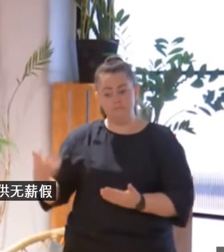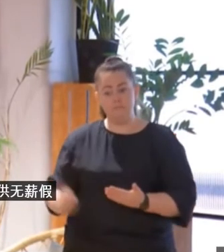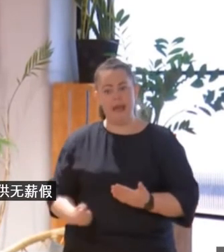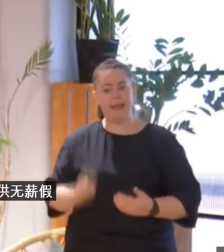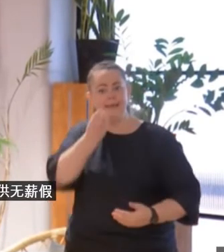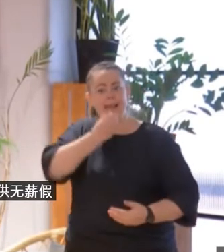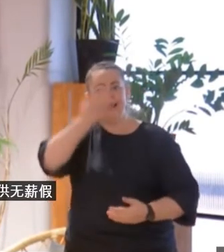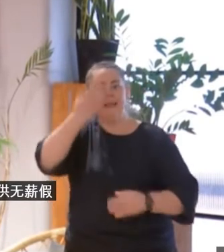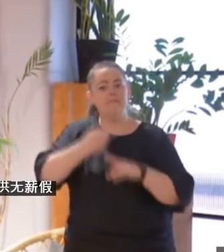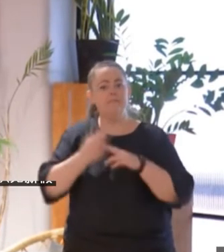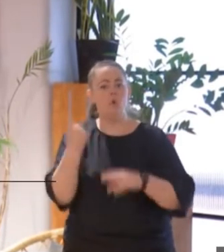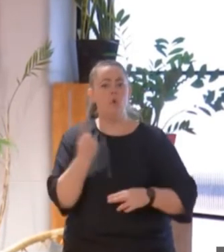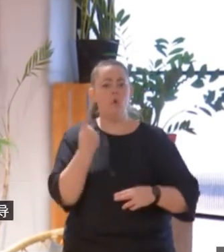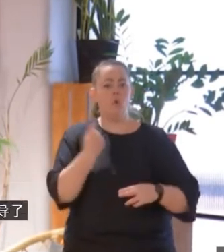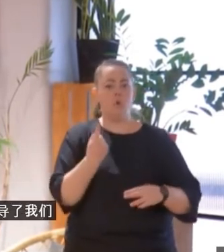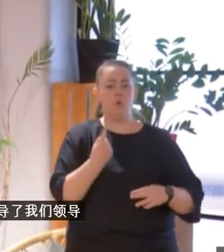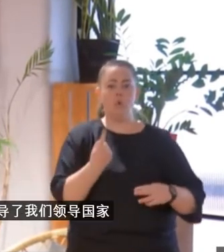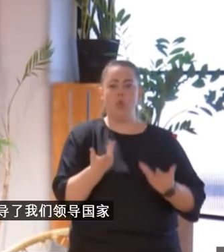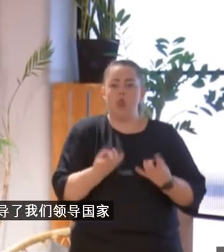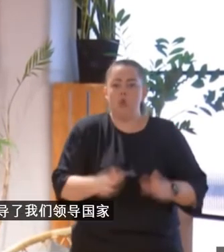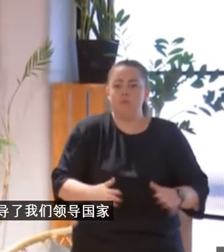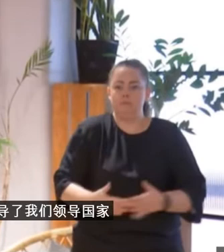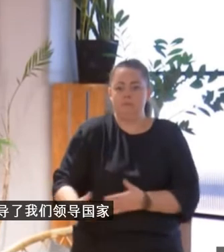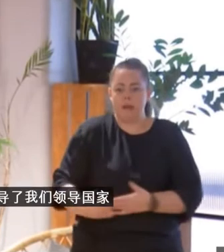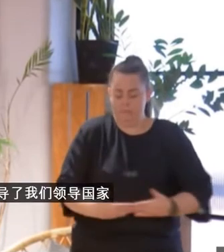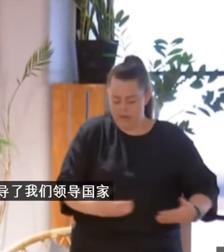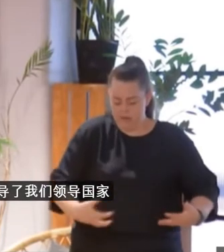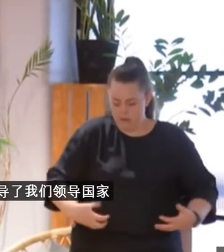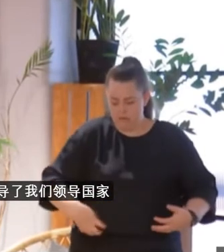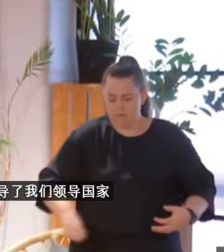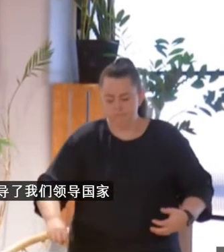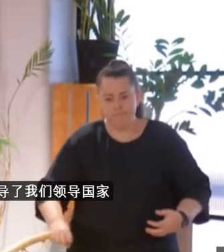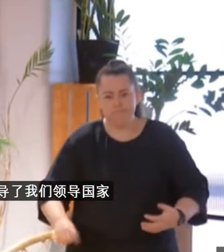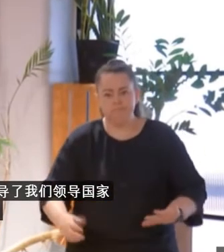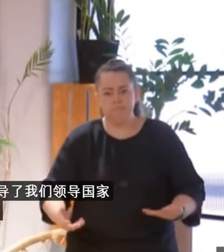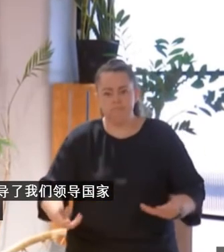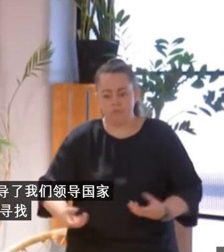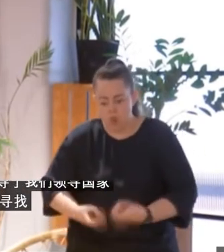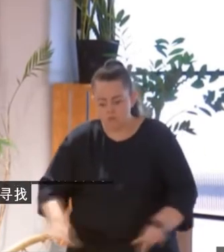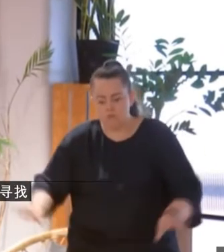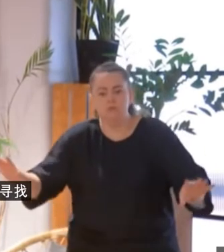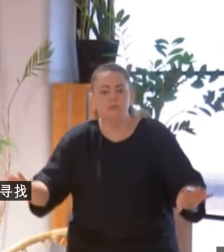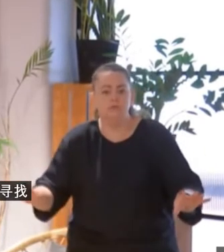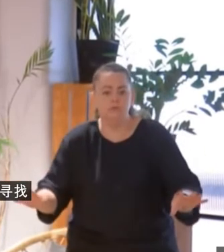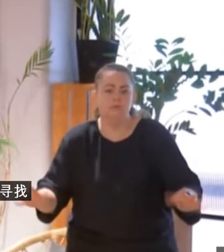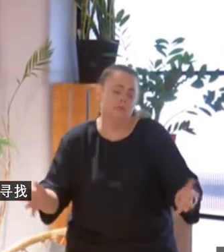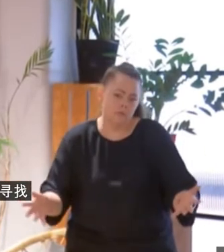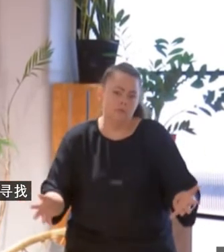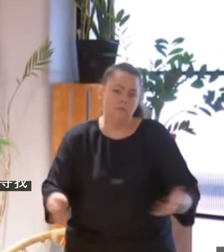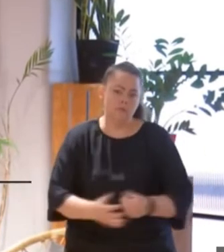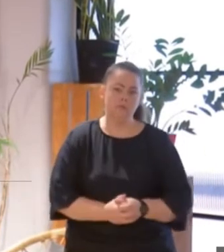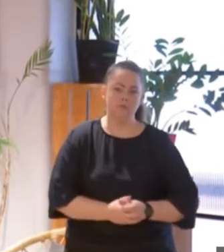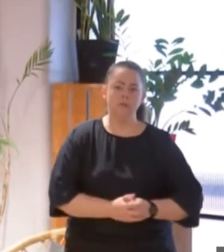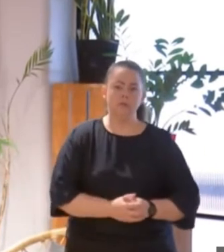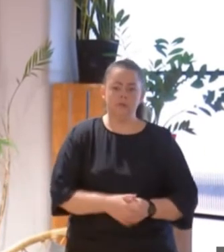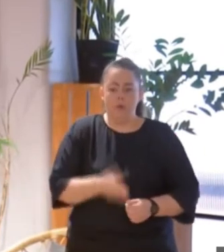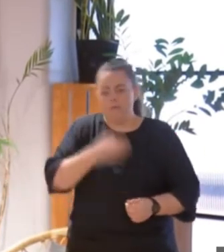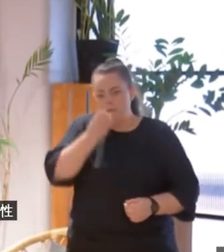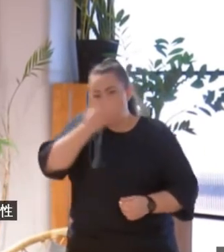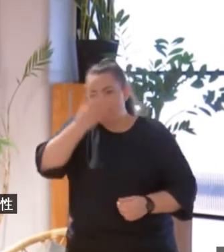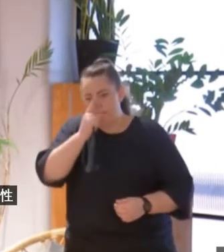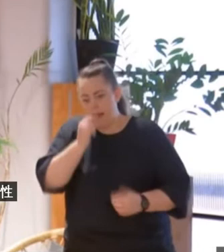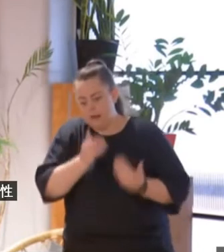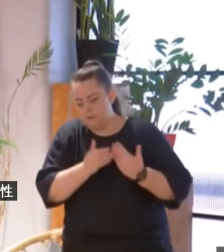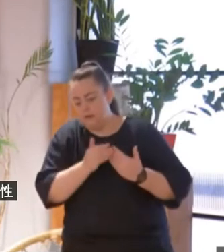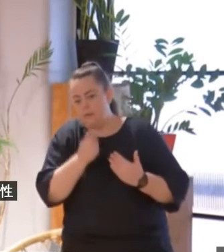stillbirth. We led the way. We led the country in relation to those initiatives. We've always looked at ways in which we can bring downward pressure and look at flexibility in